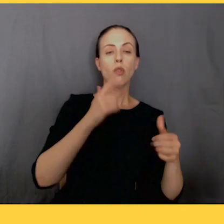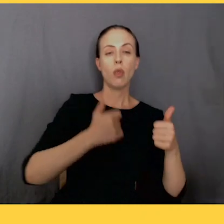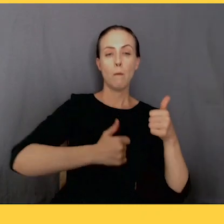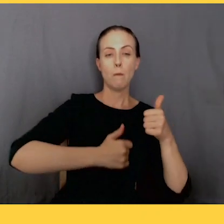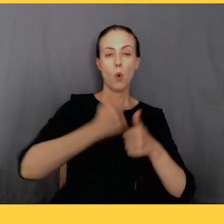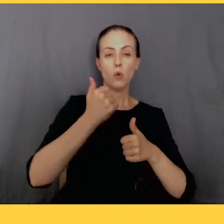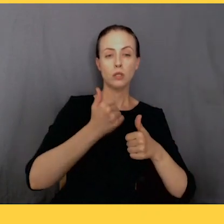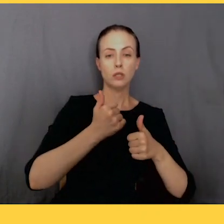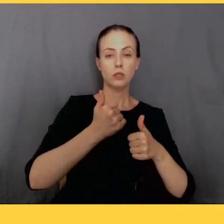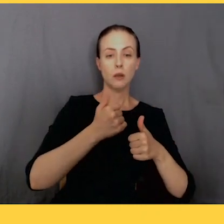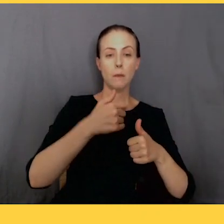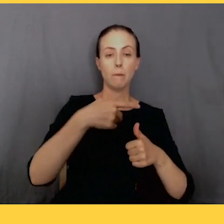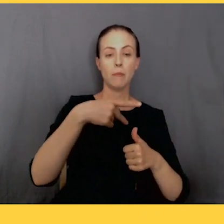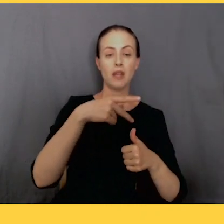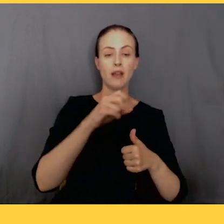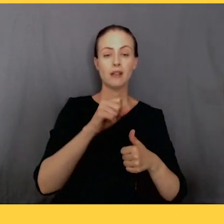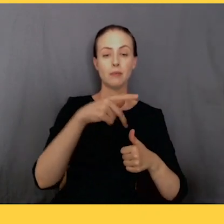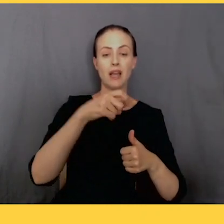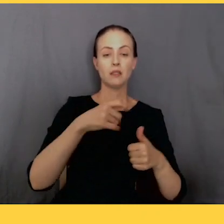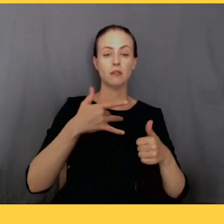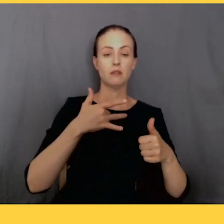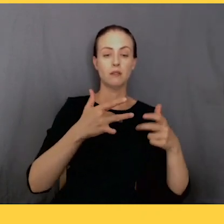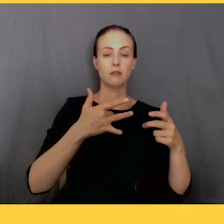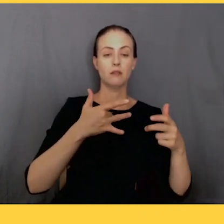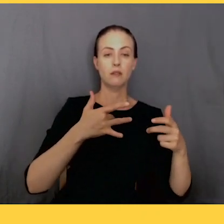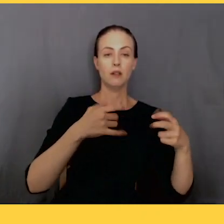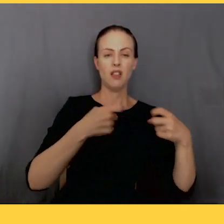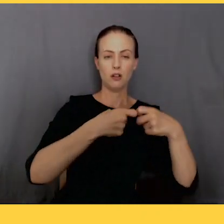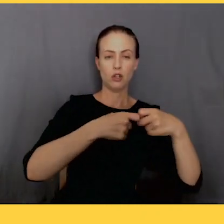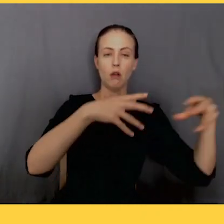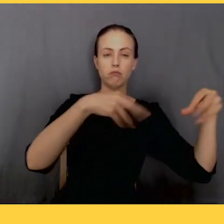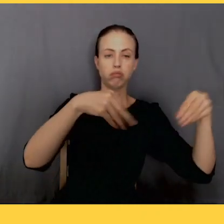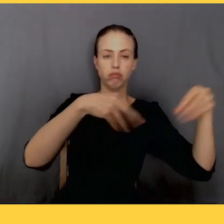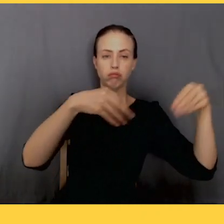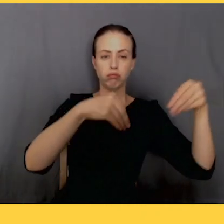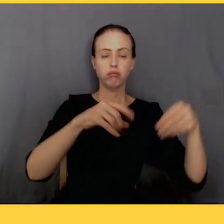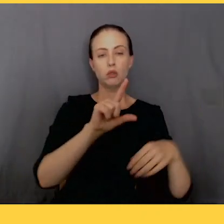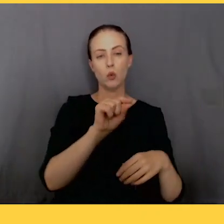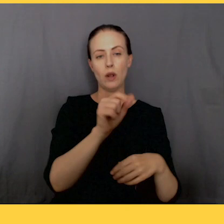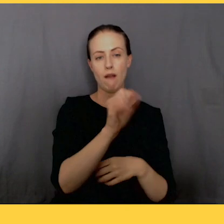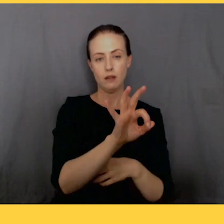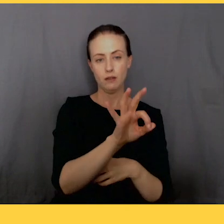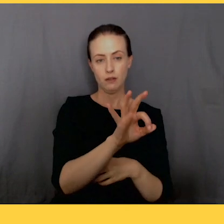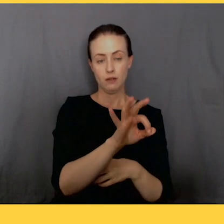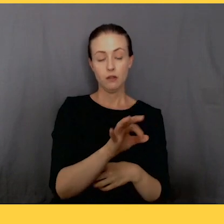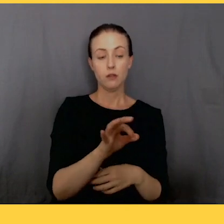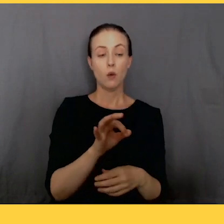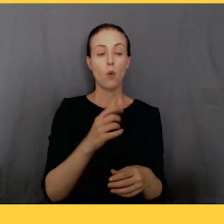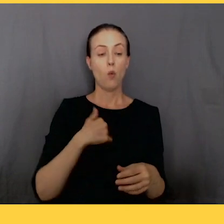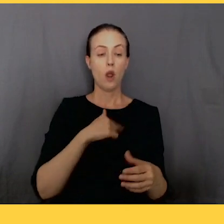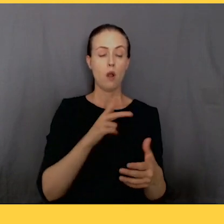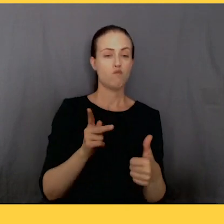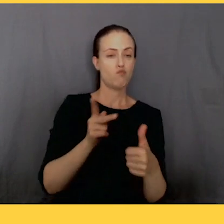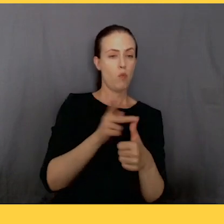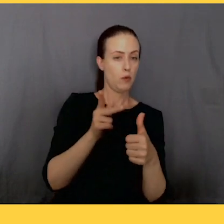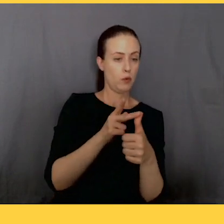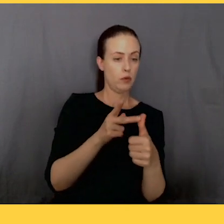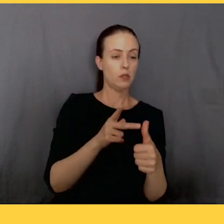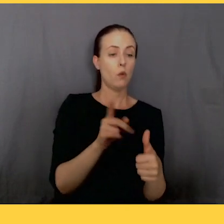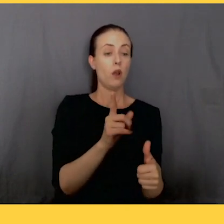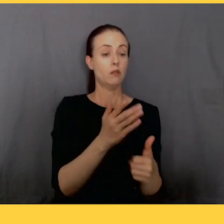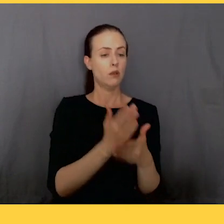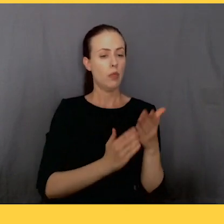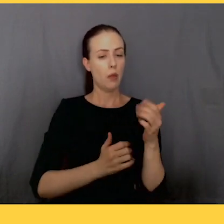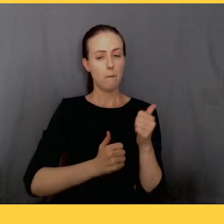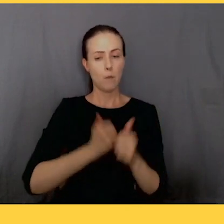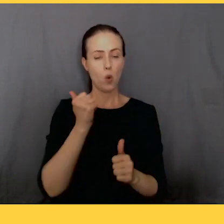PSPS impact in 2019. So we're reviewing and prioritizing where some of the most